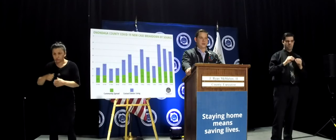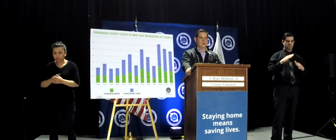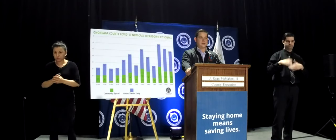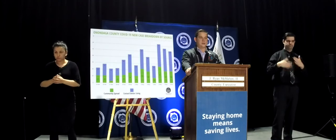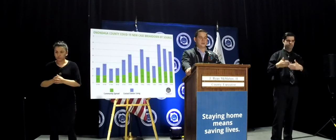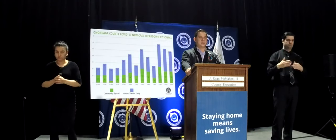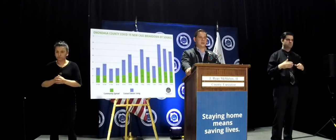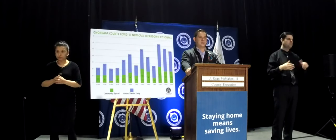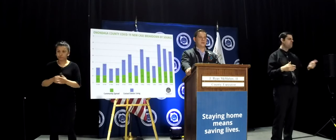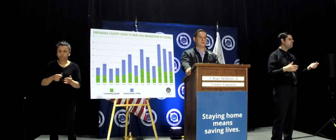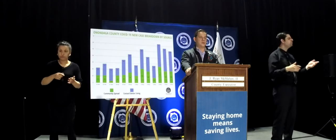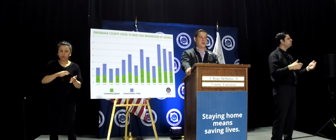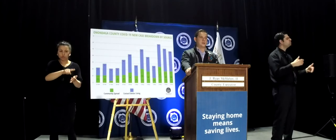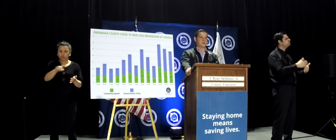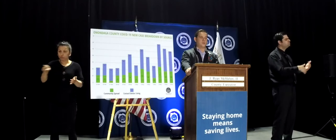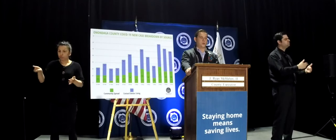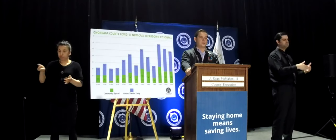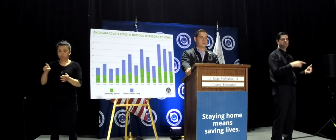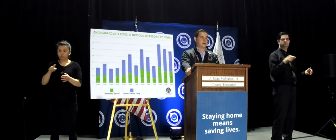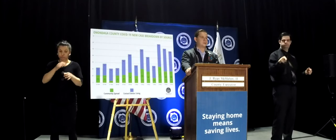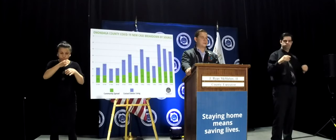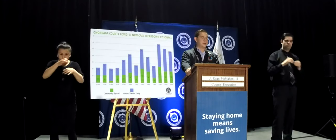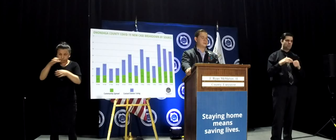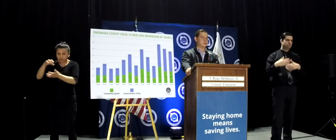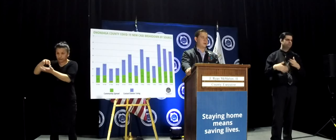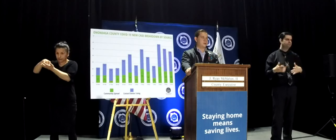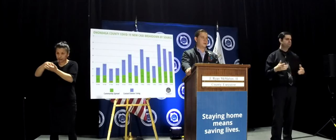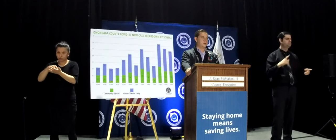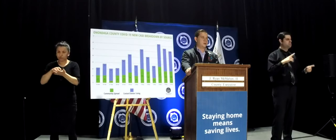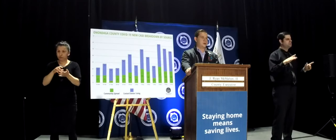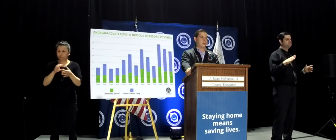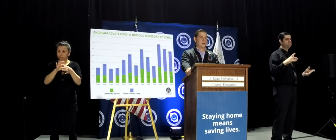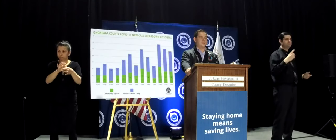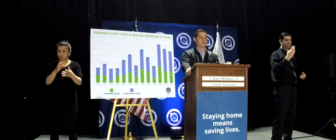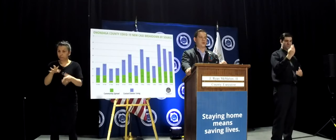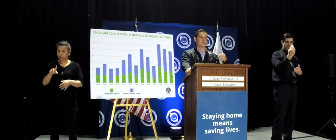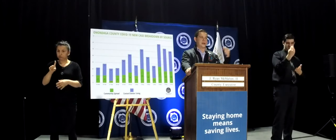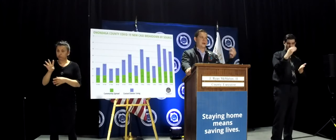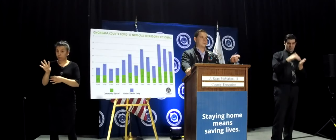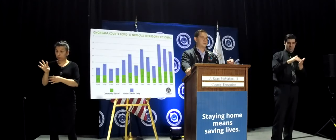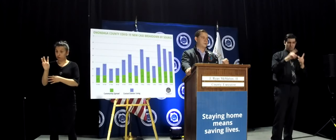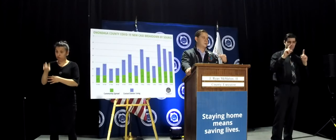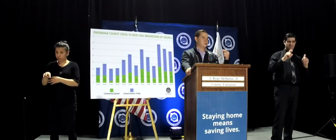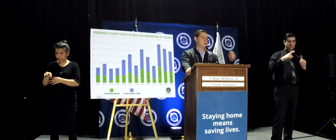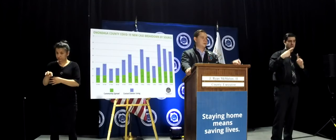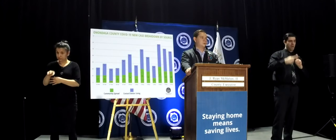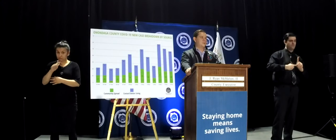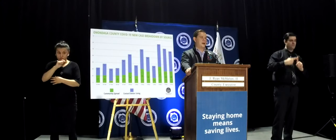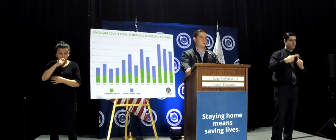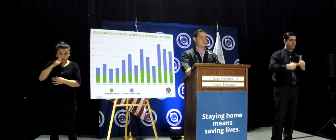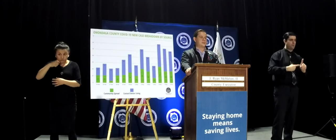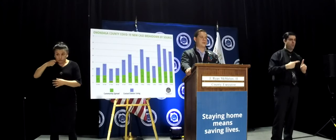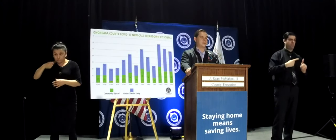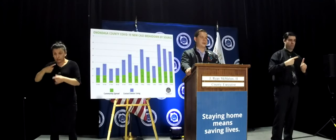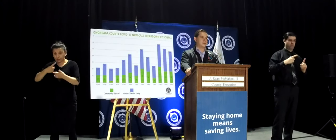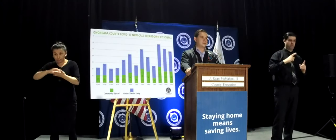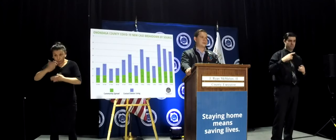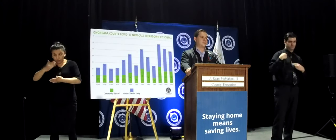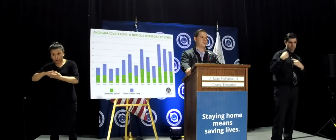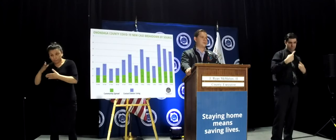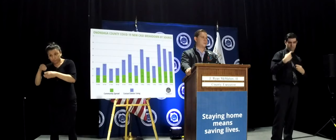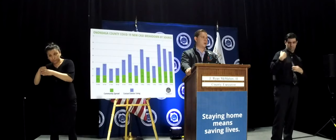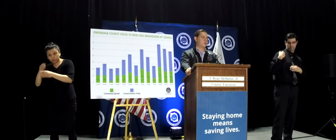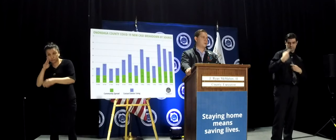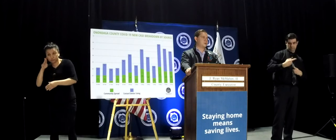are going to. The key, you can't do 14,000 tests a month and then have turn times 5, 6, 7 days.